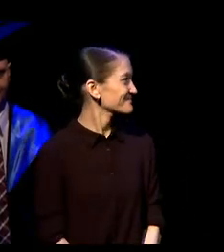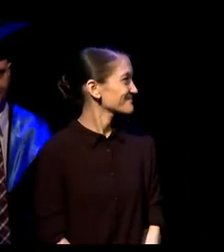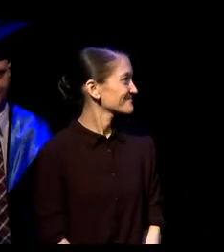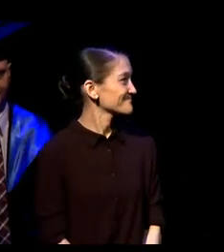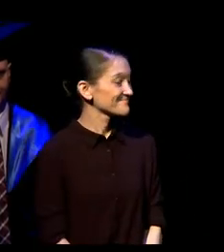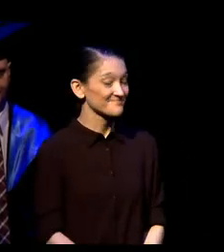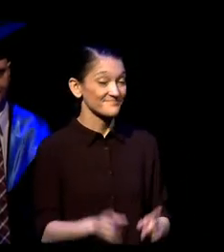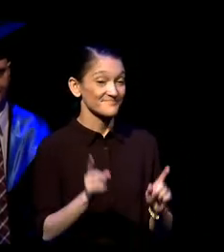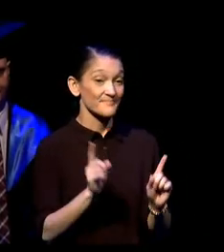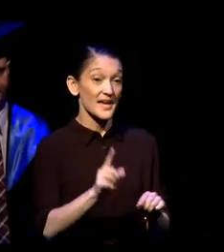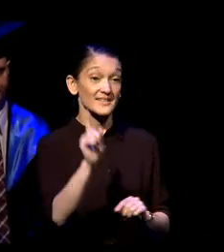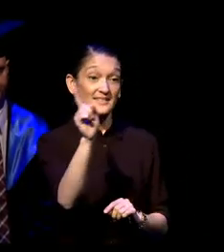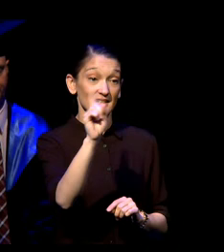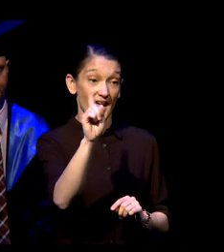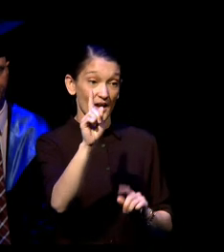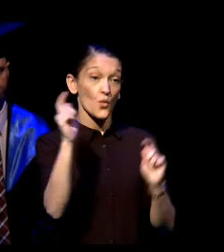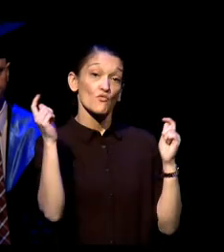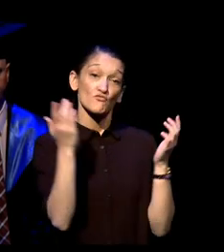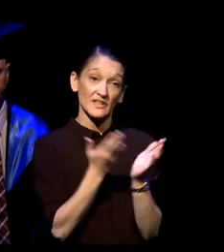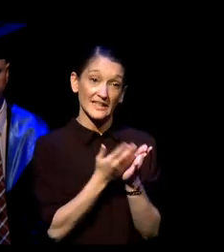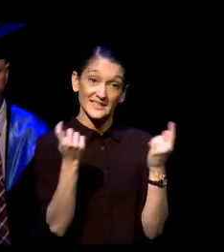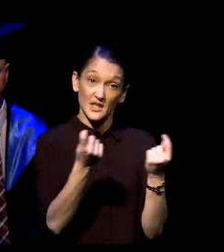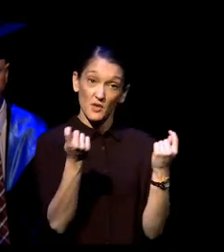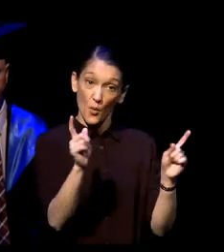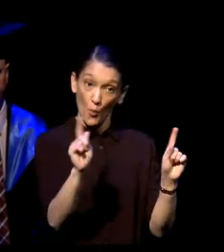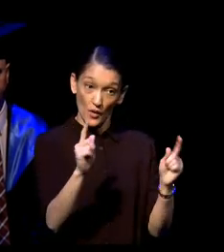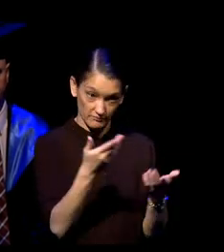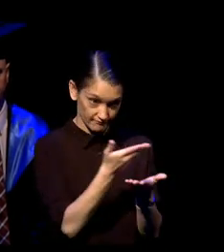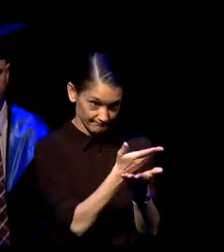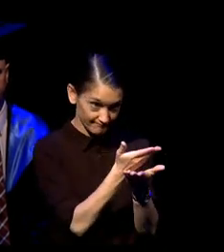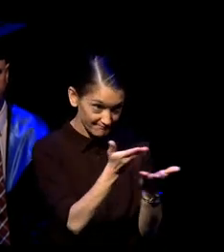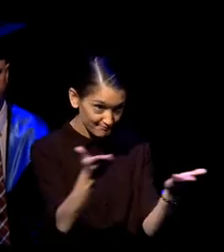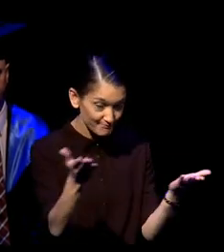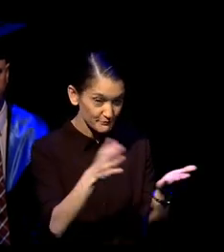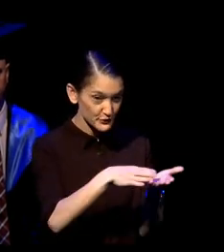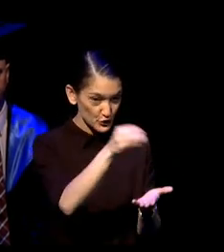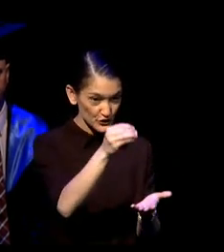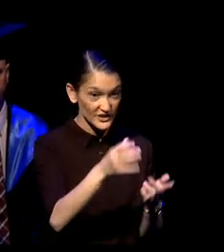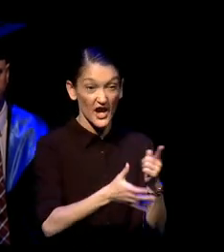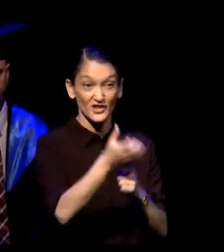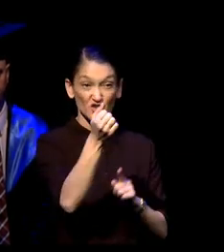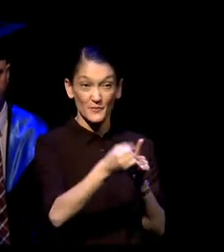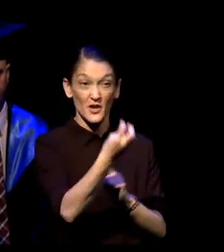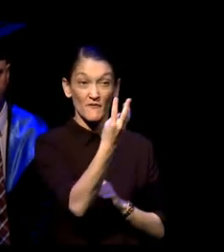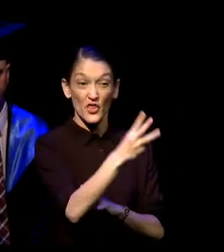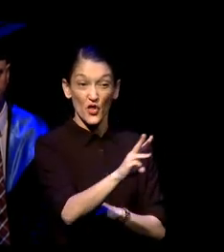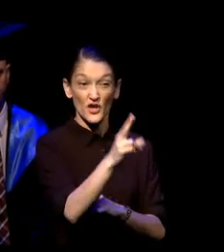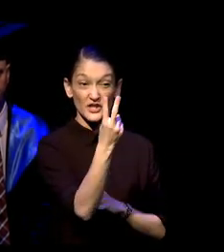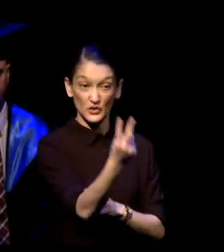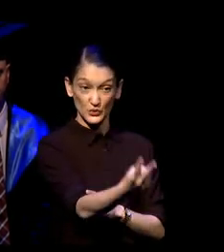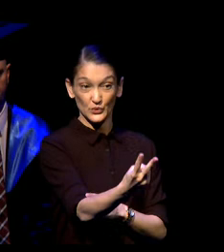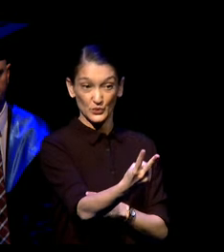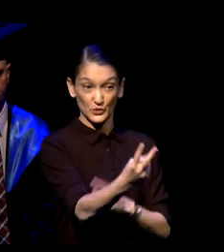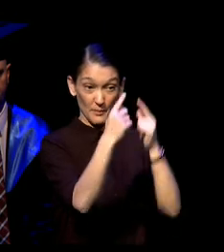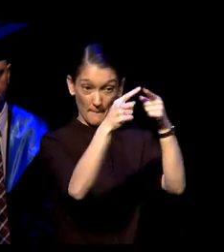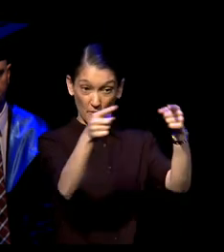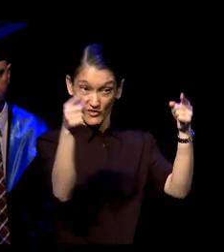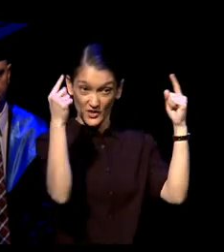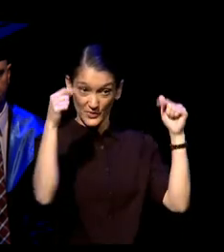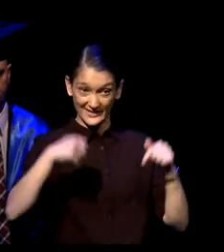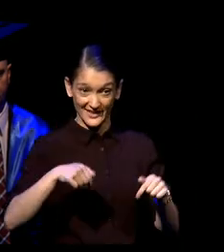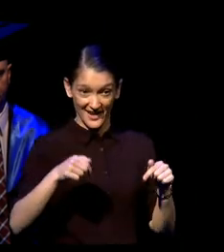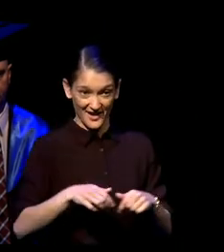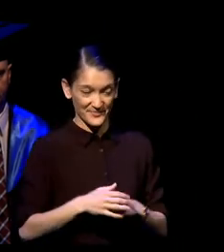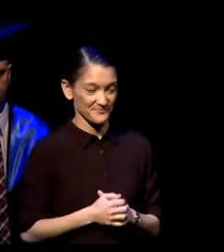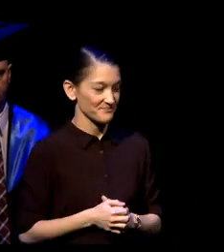But today we are celebrating you. We're celebrating the achievements of 32 Melbourne Polytechnic graduates. Supporting